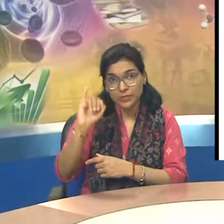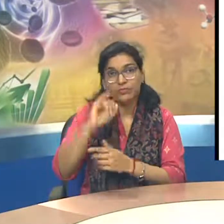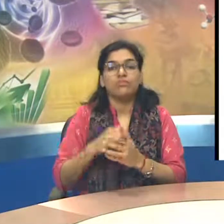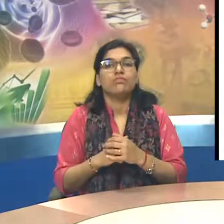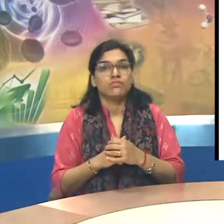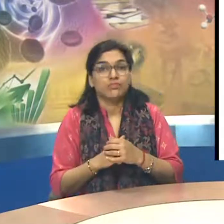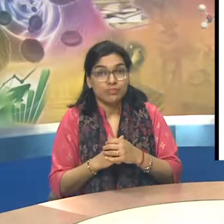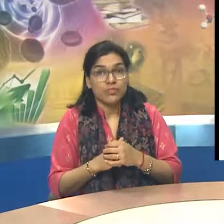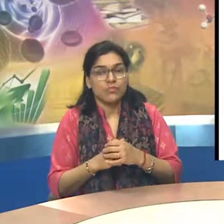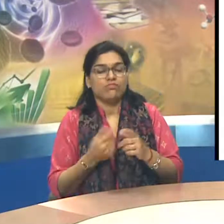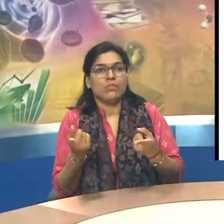Sixth point,